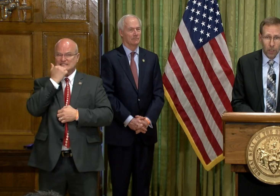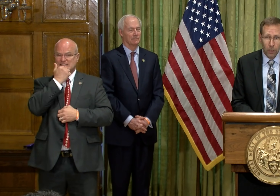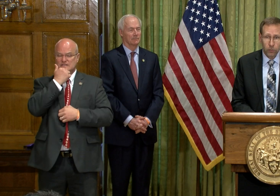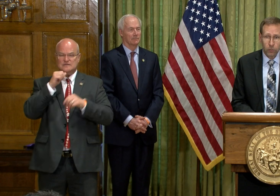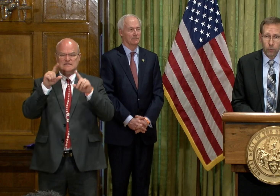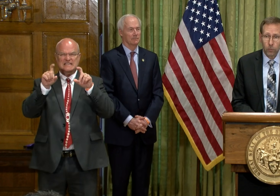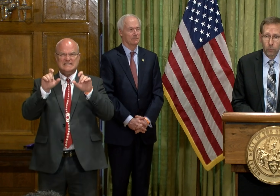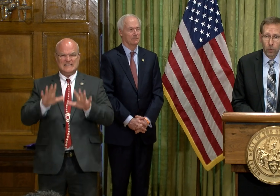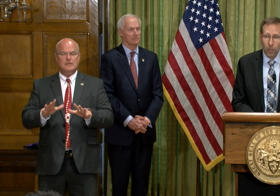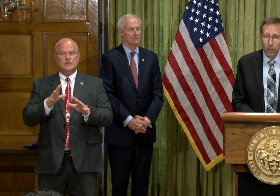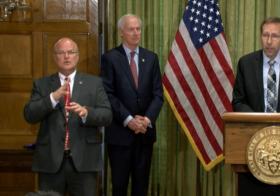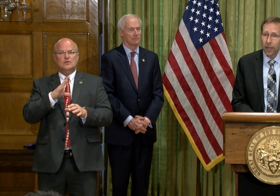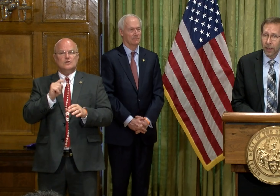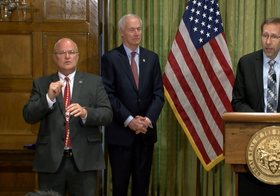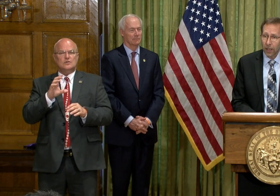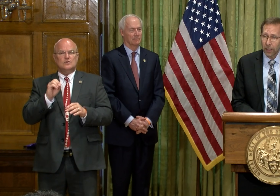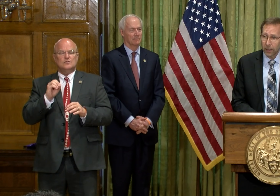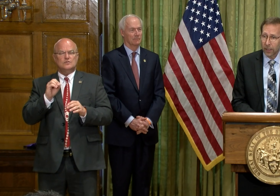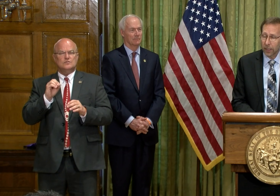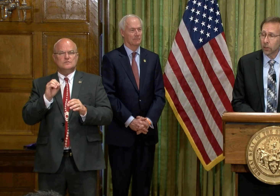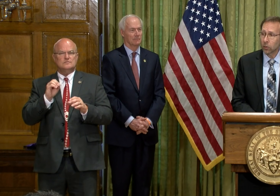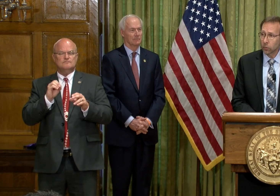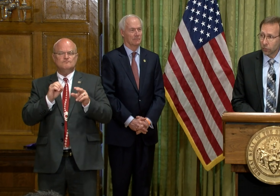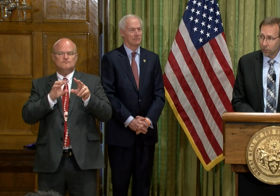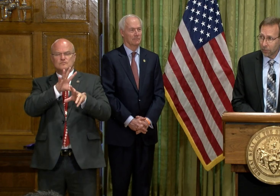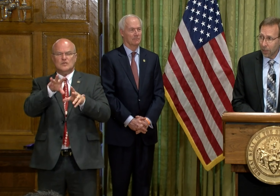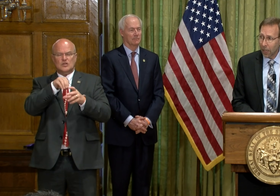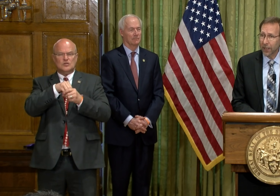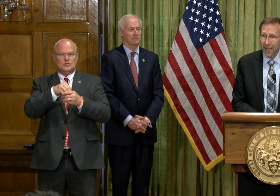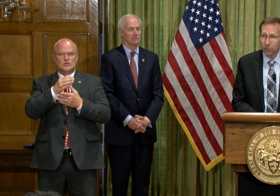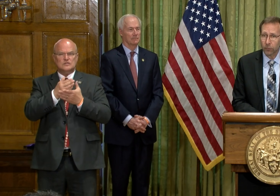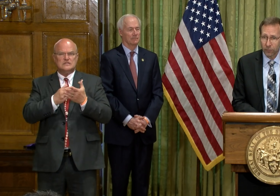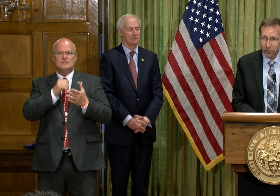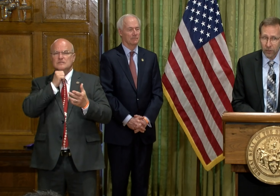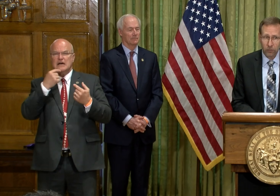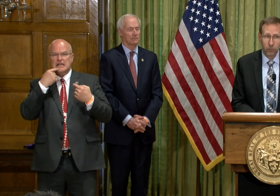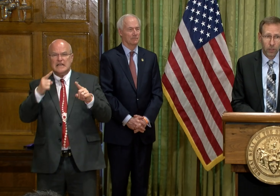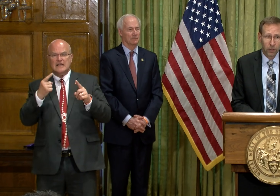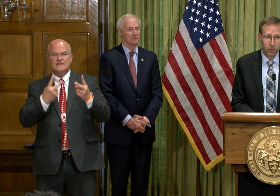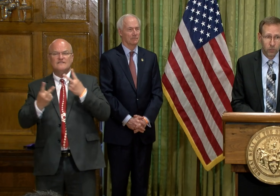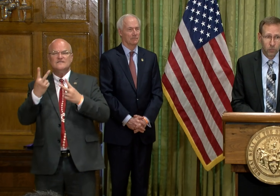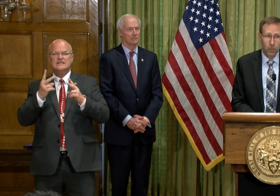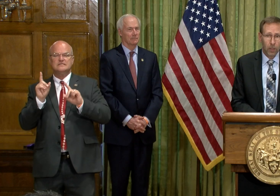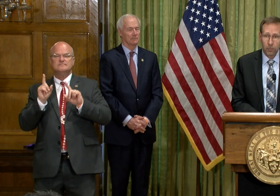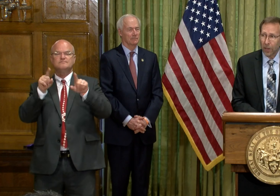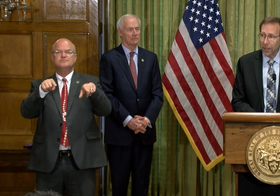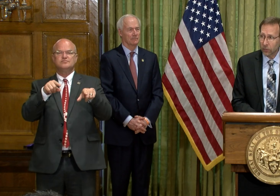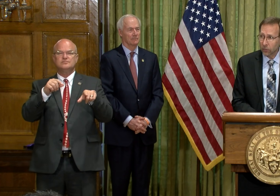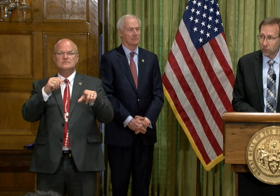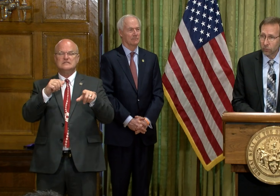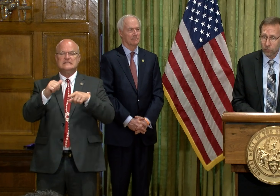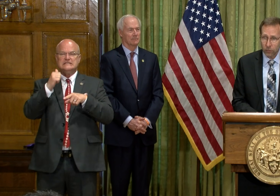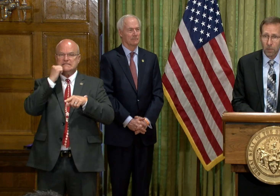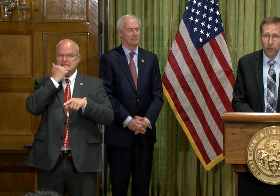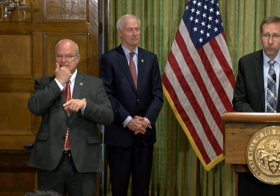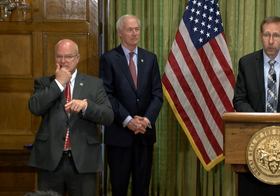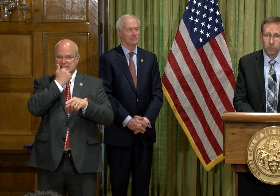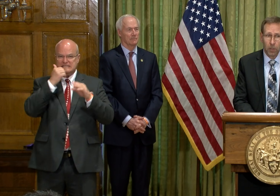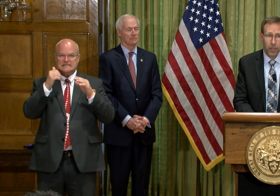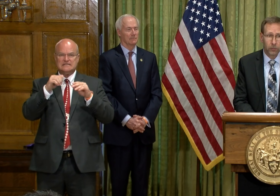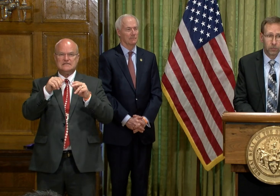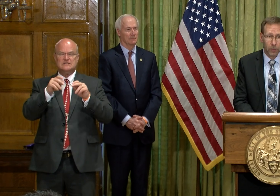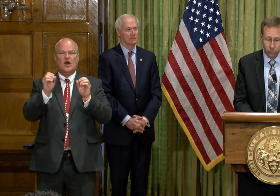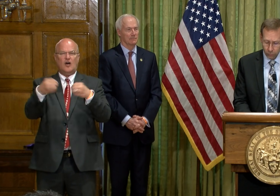Examiners to include some unannounced visits to practices just to